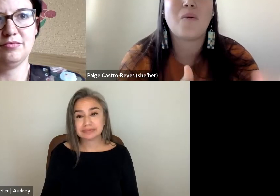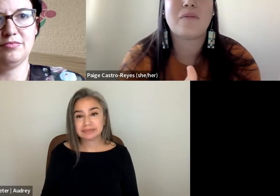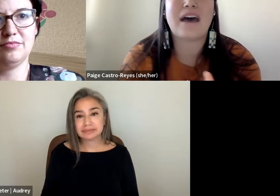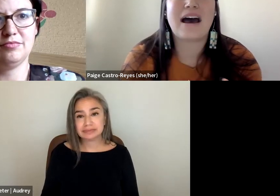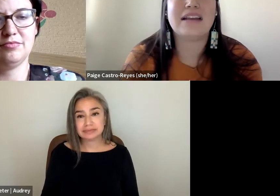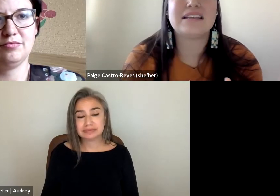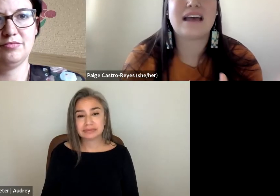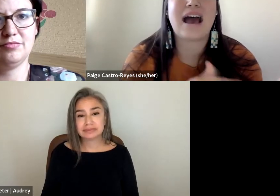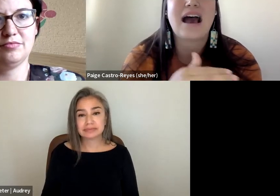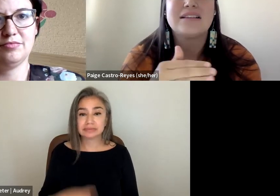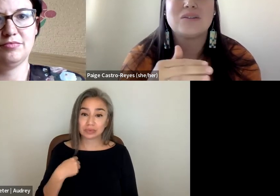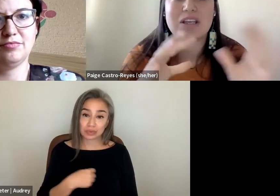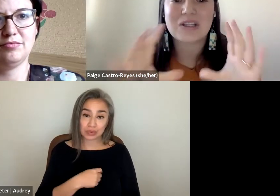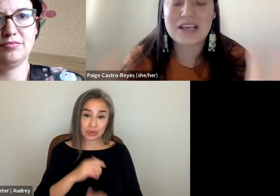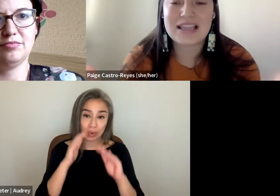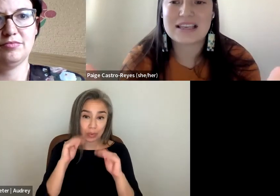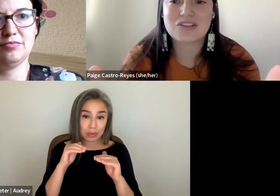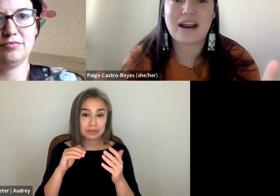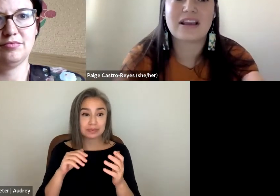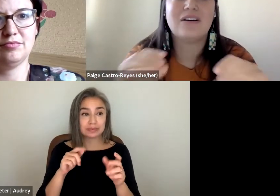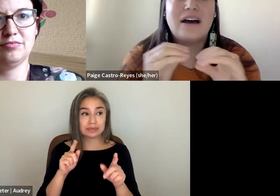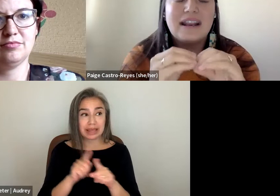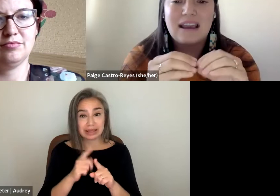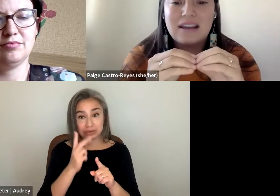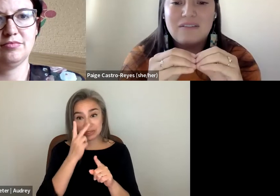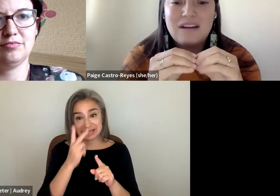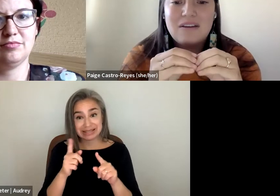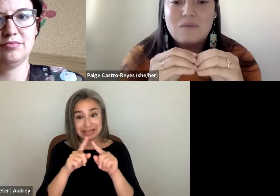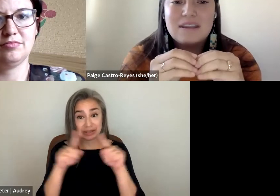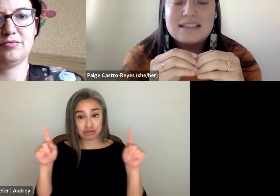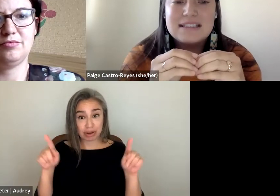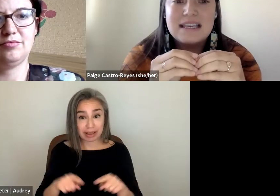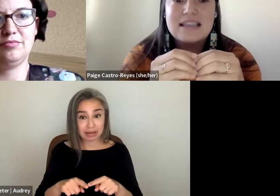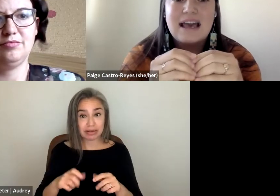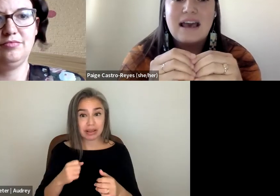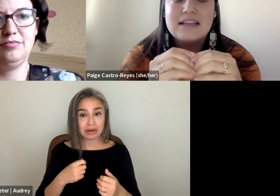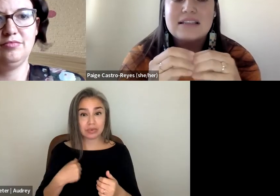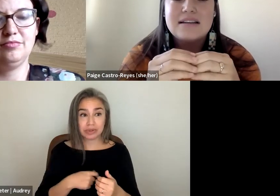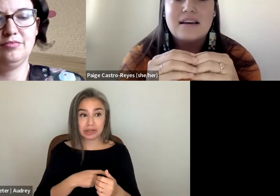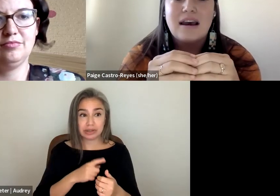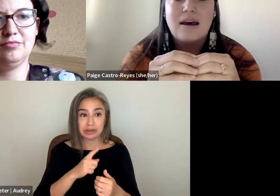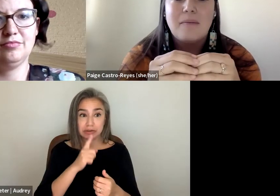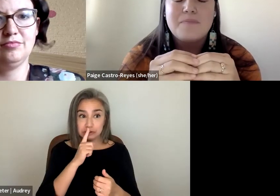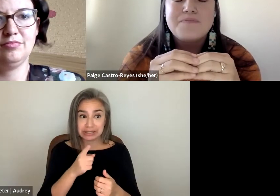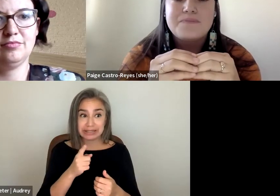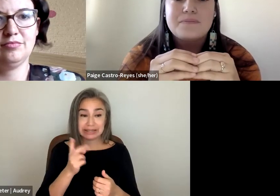we hope that as we look at this triangle and kind of really seeing that